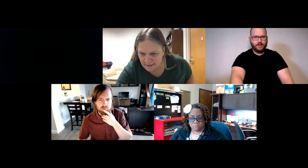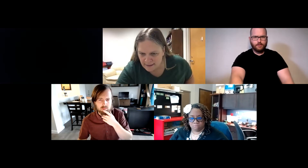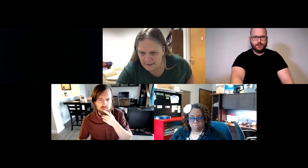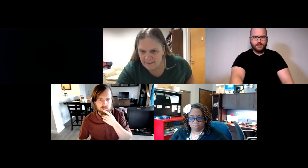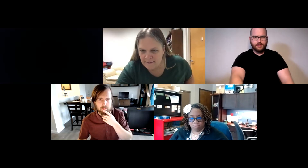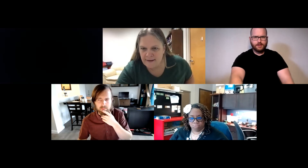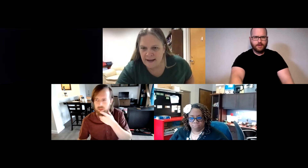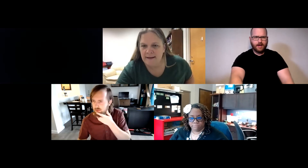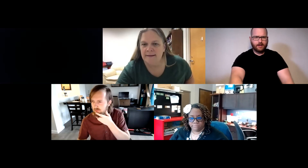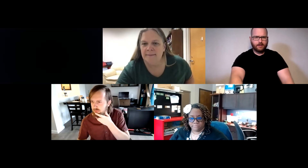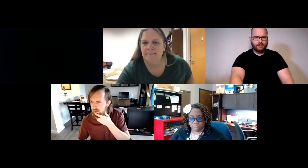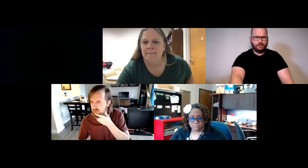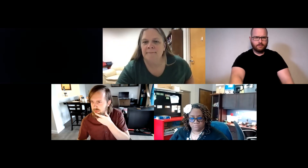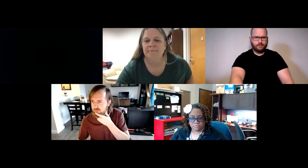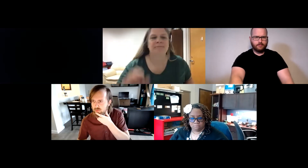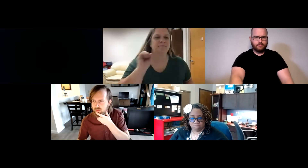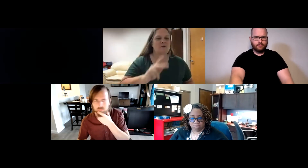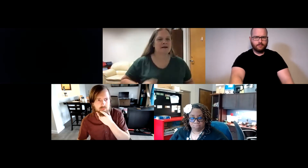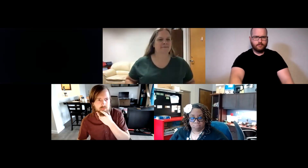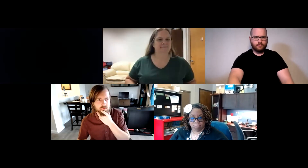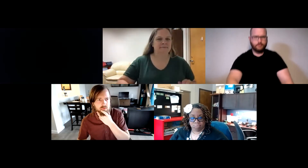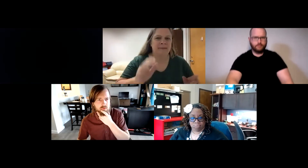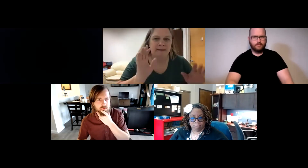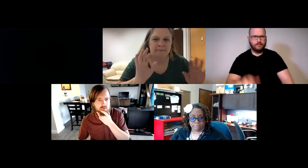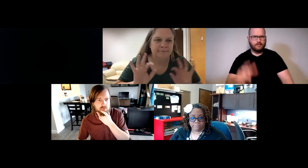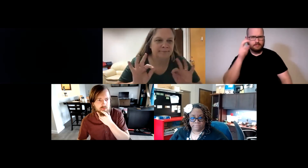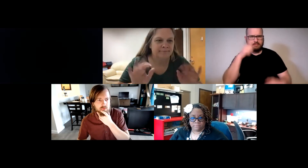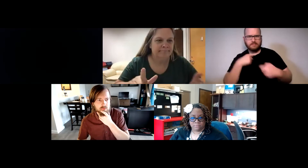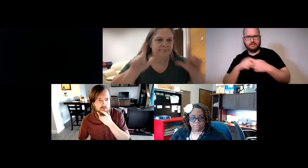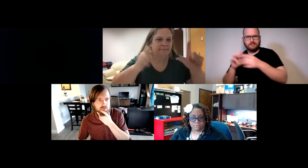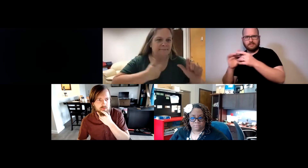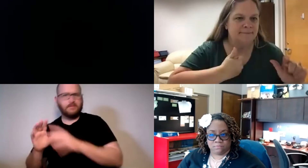Okay, I think everyone is back. Ya están todos de regreso.